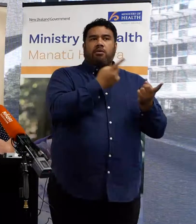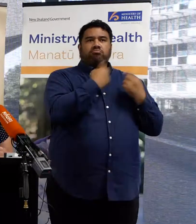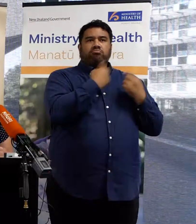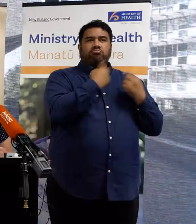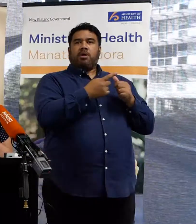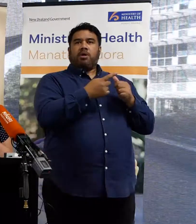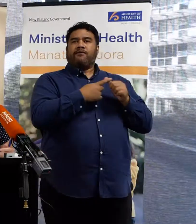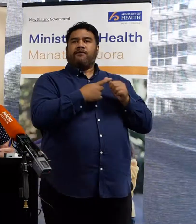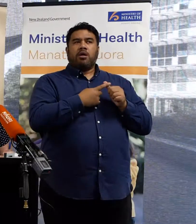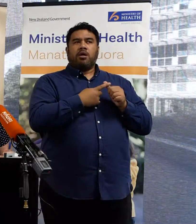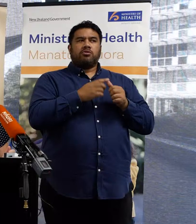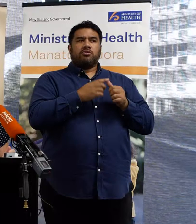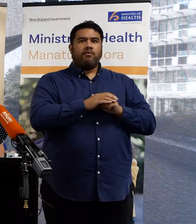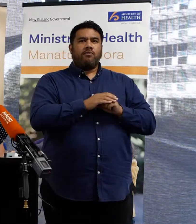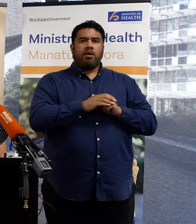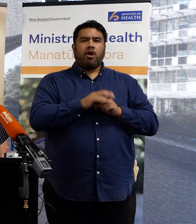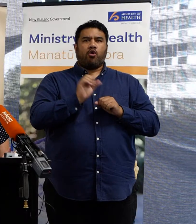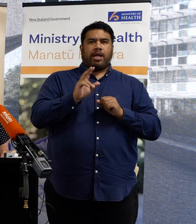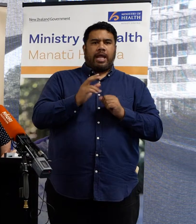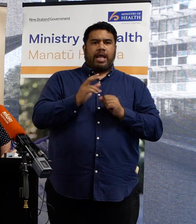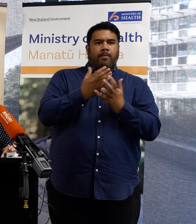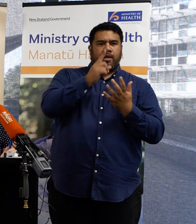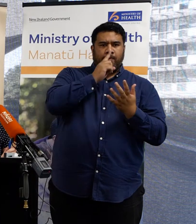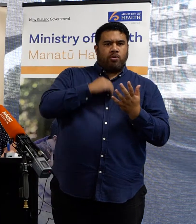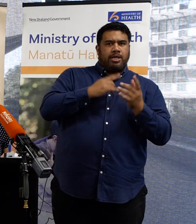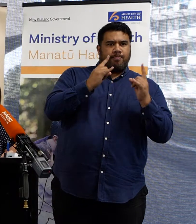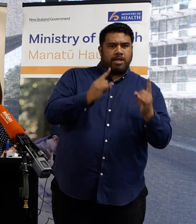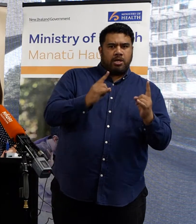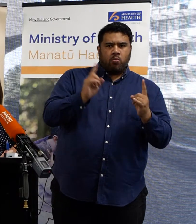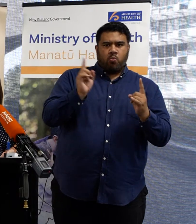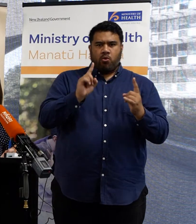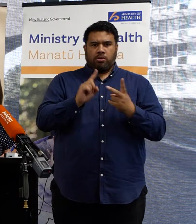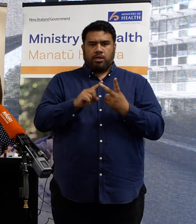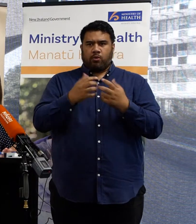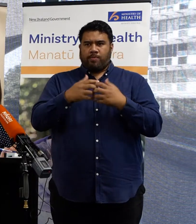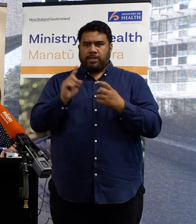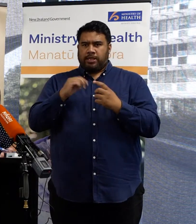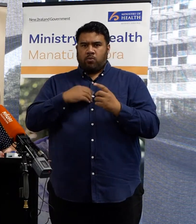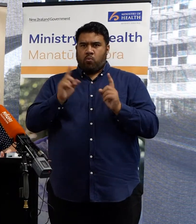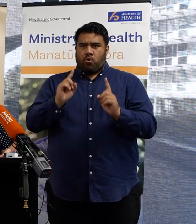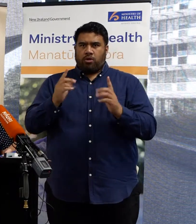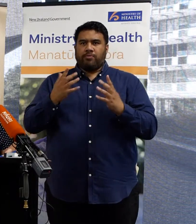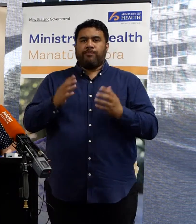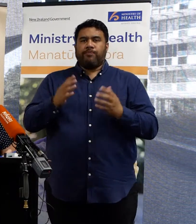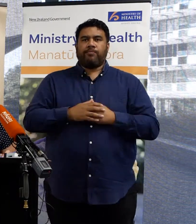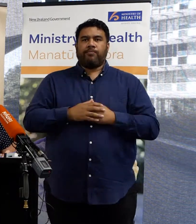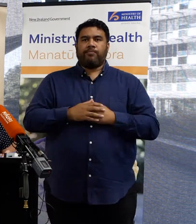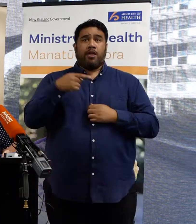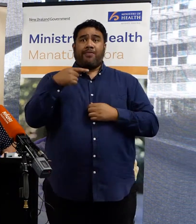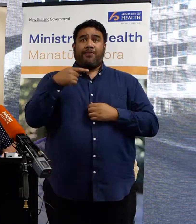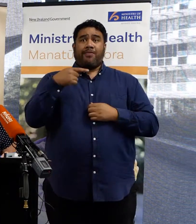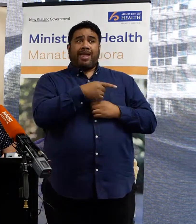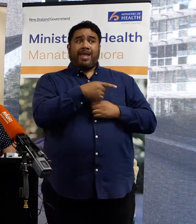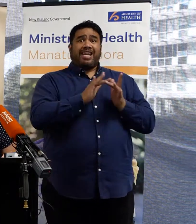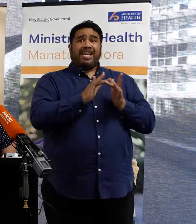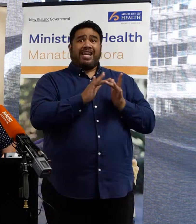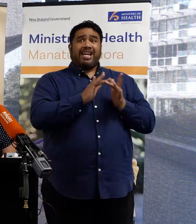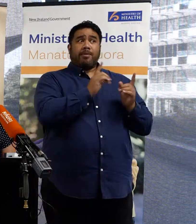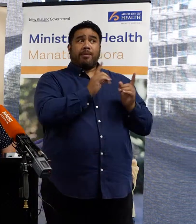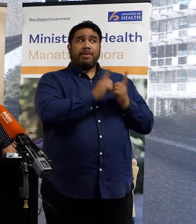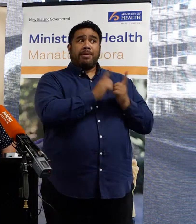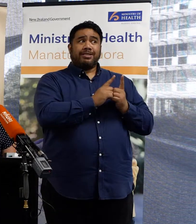their current role is to advise on the demand for these beds and equipment. And the next meeting of our intensive care network is